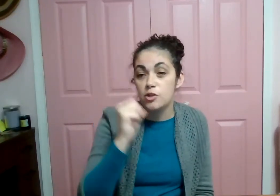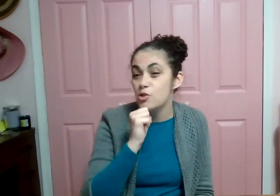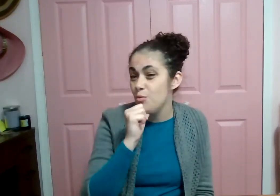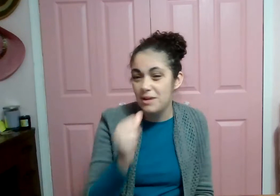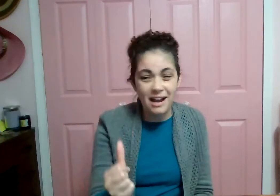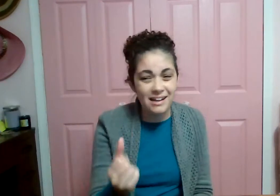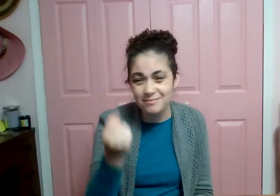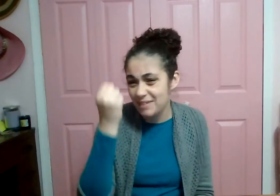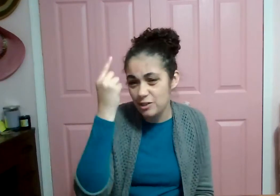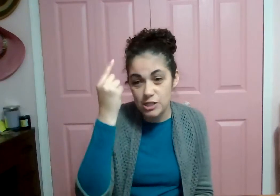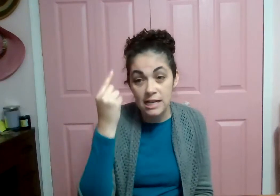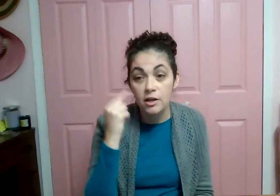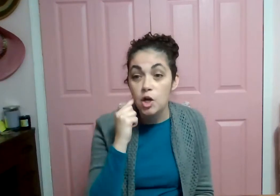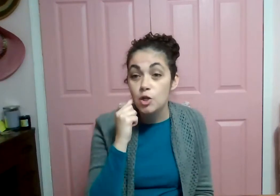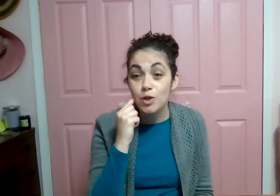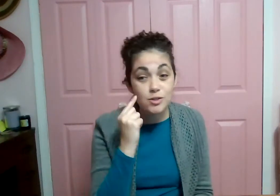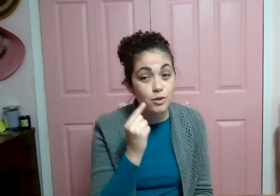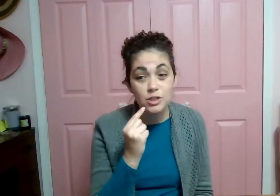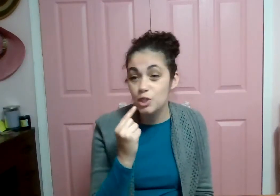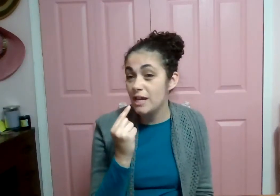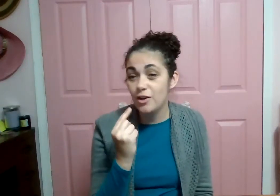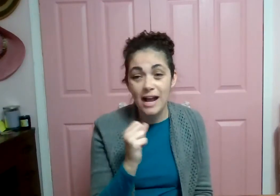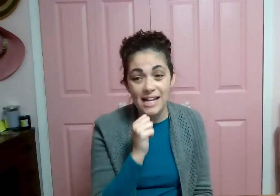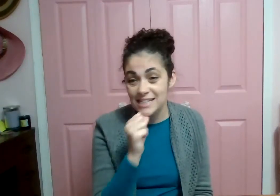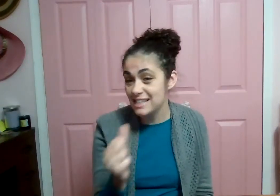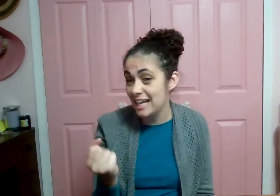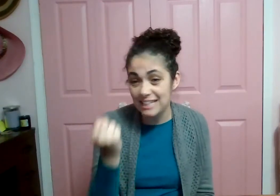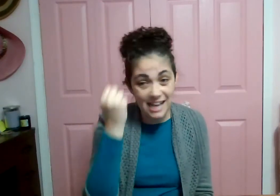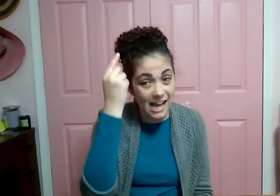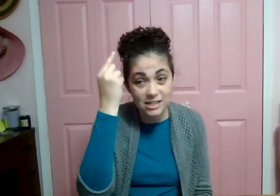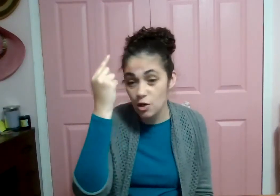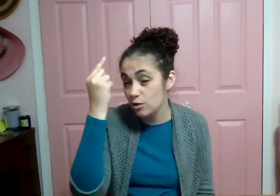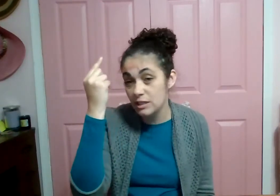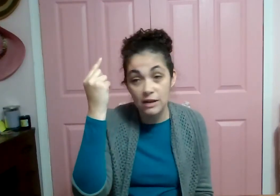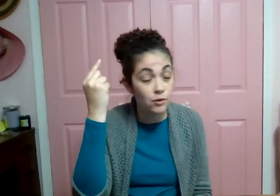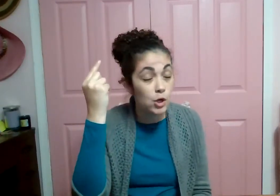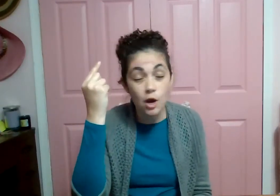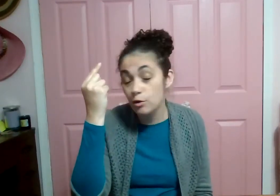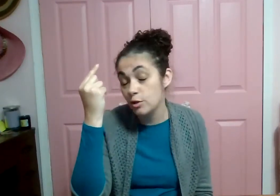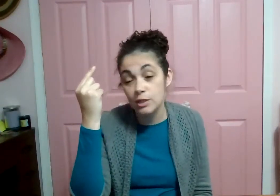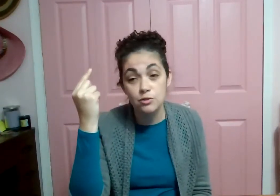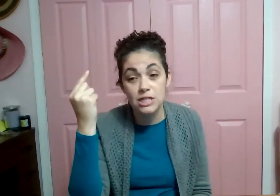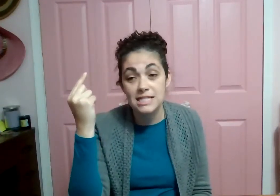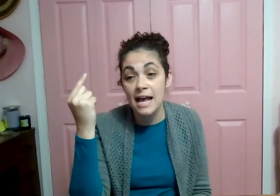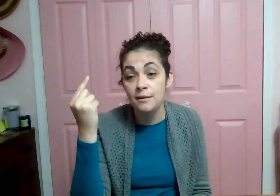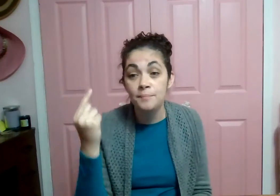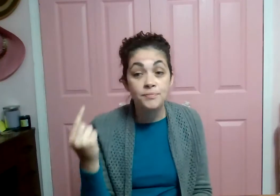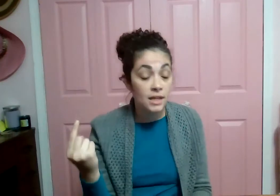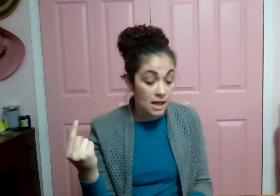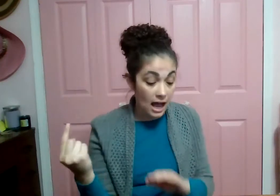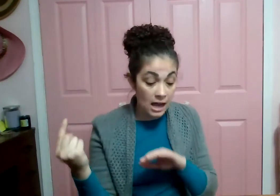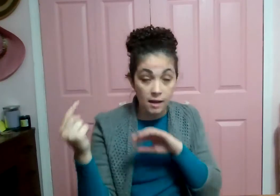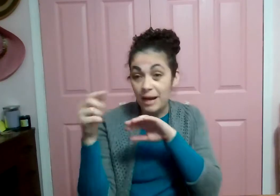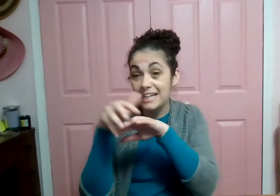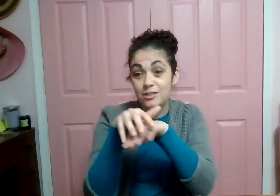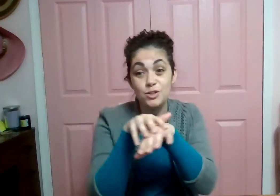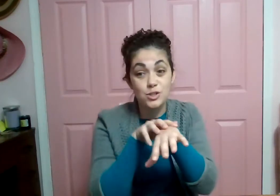So not understand. You're also going to shake your head as like, I totally have no clue what you just said. I need you to